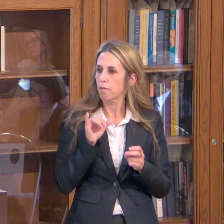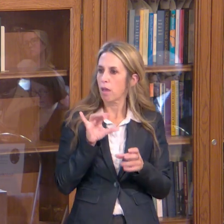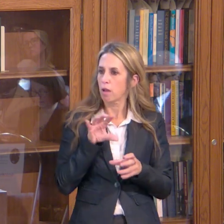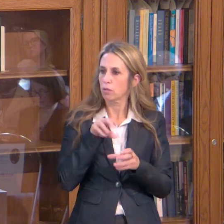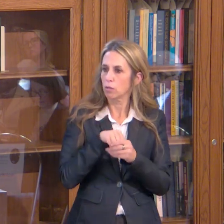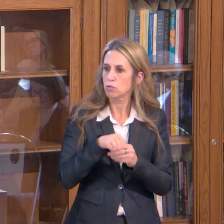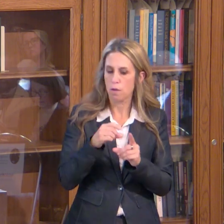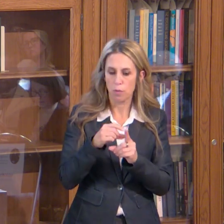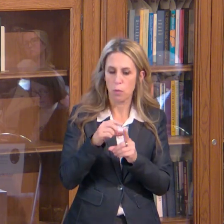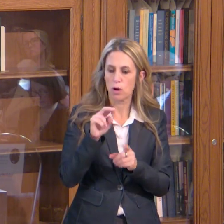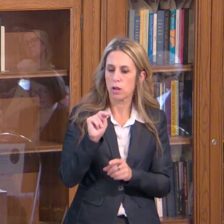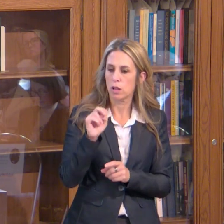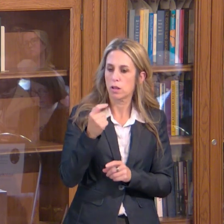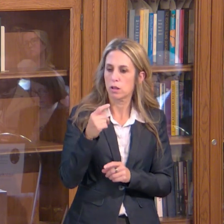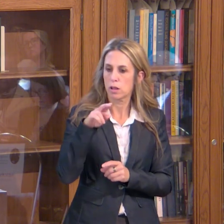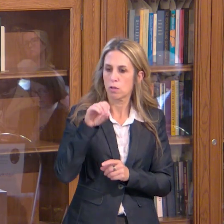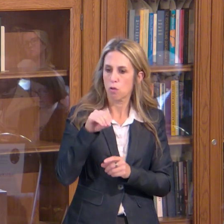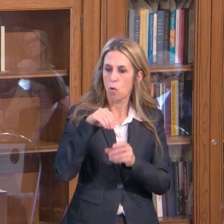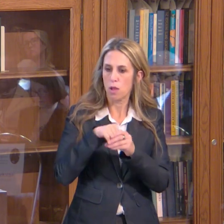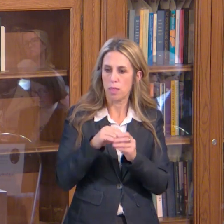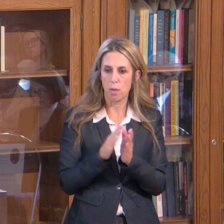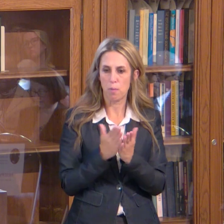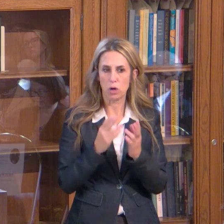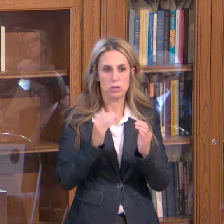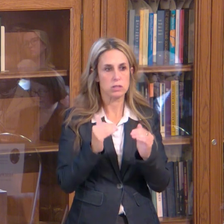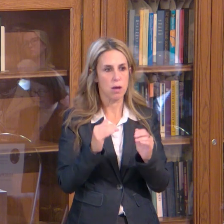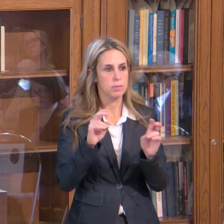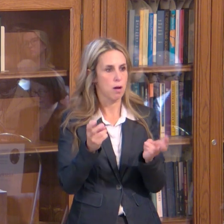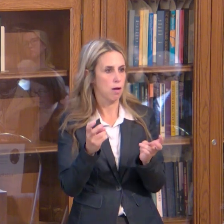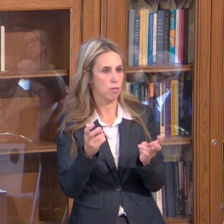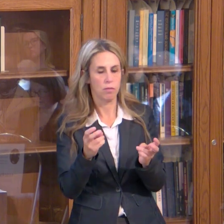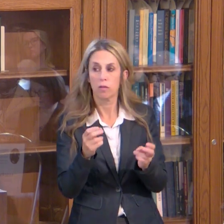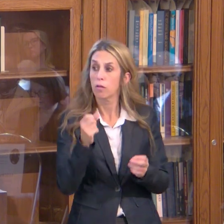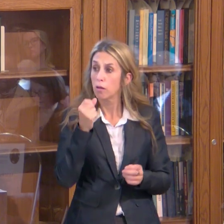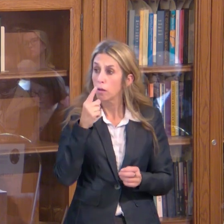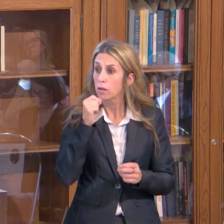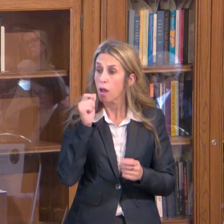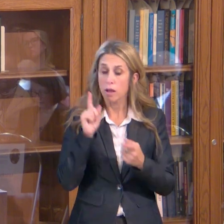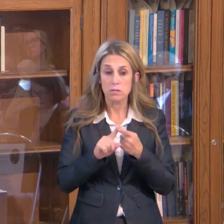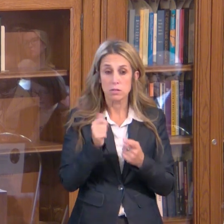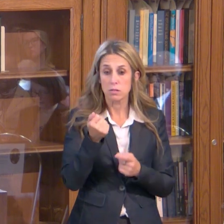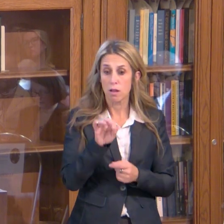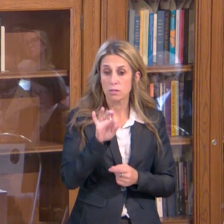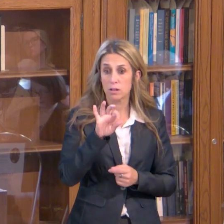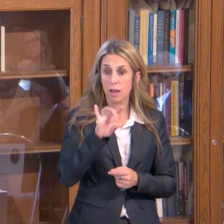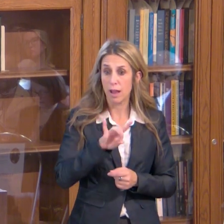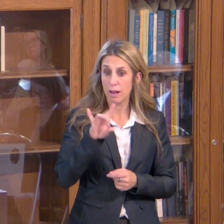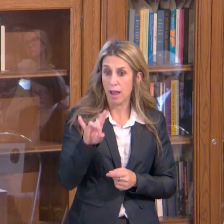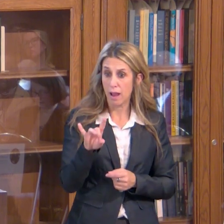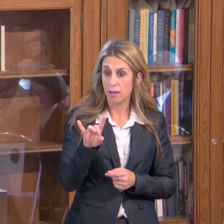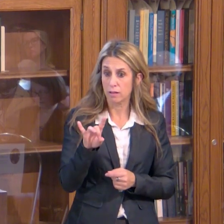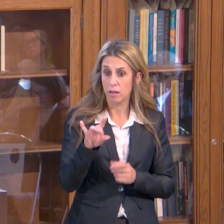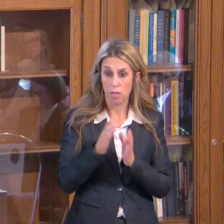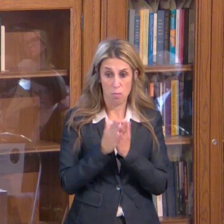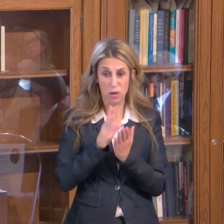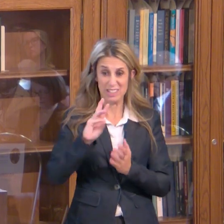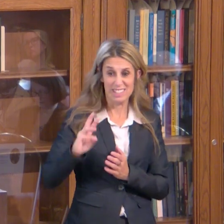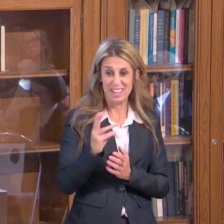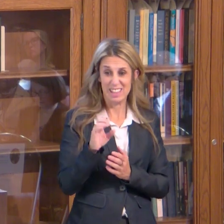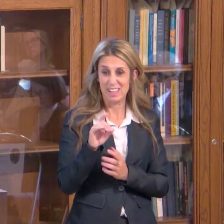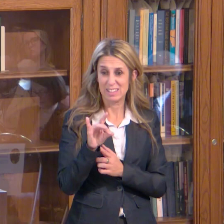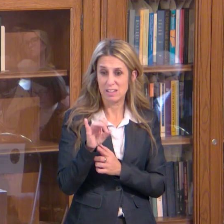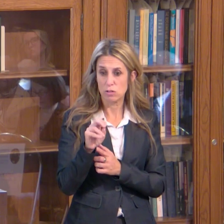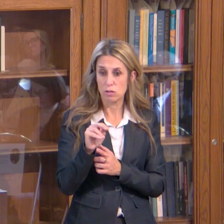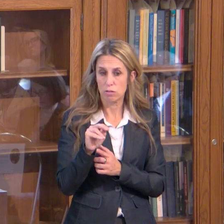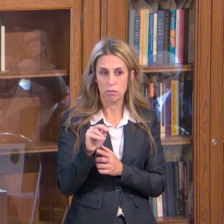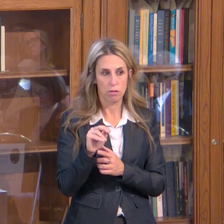of the word negro in the book's subtitle it wouldn't be be until 1988 with the book six Edition that the title for